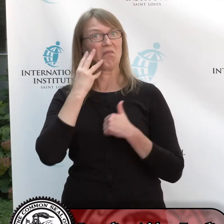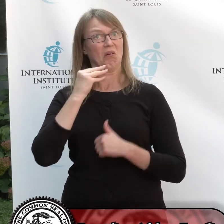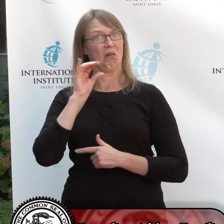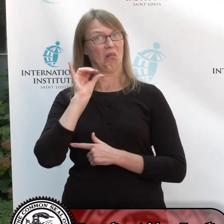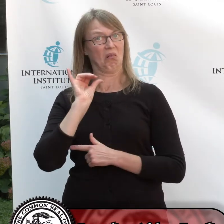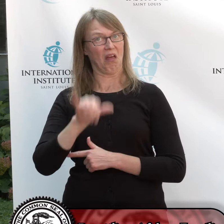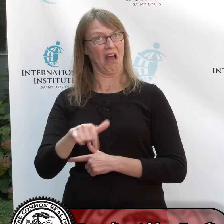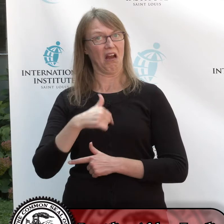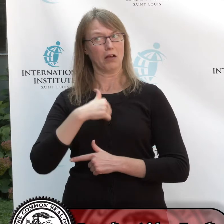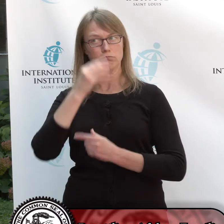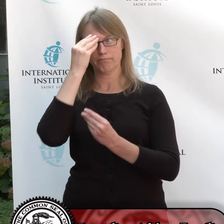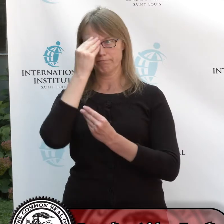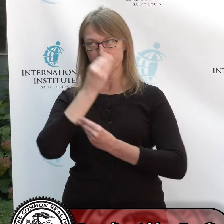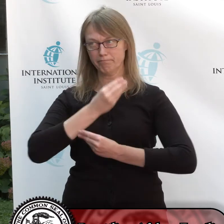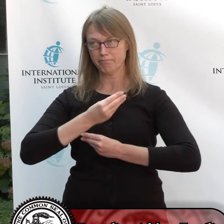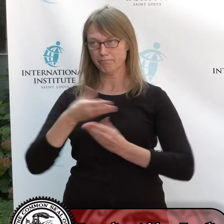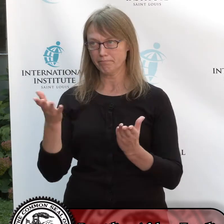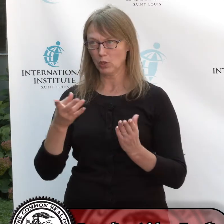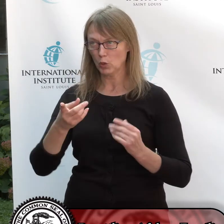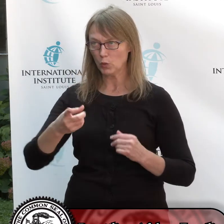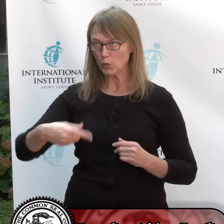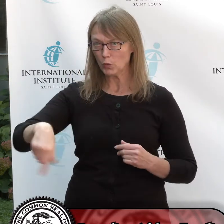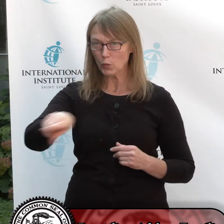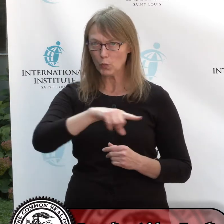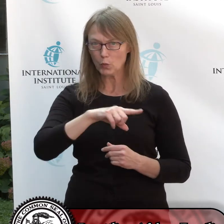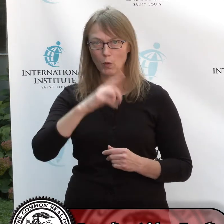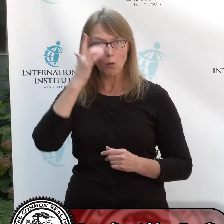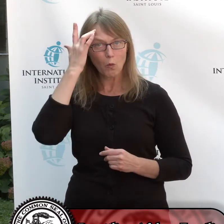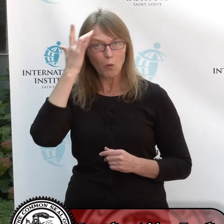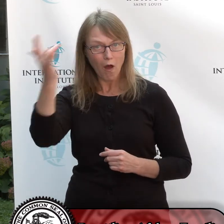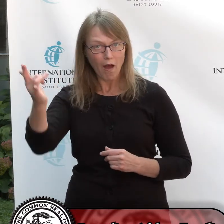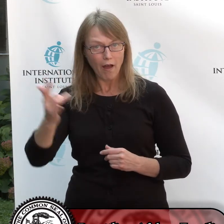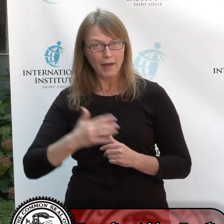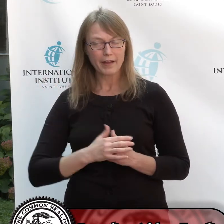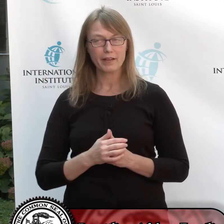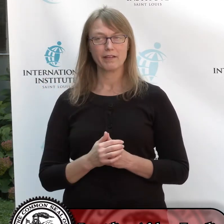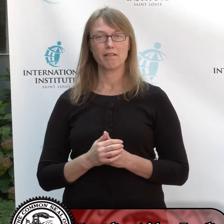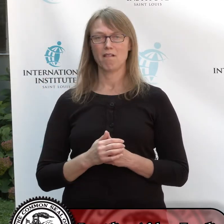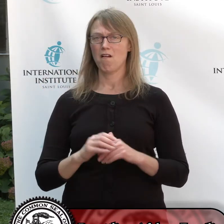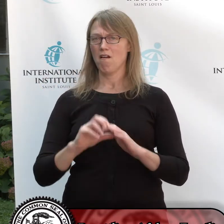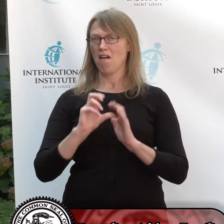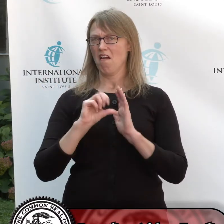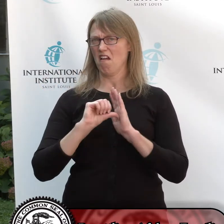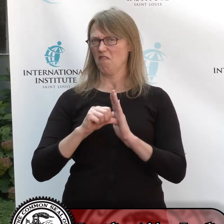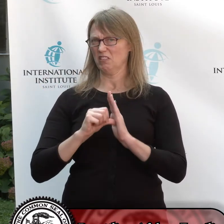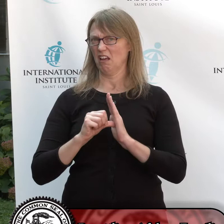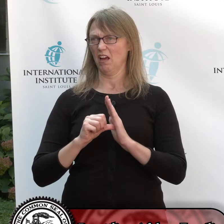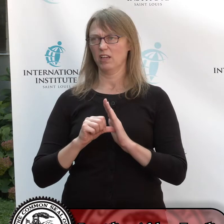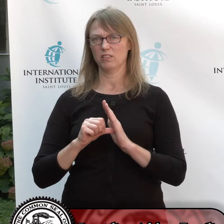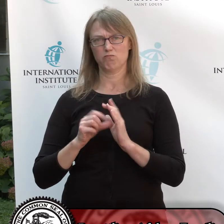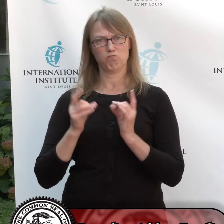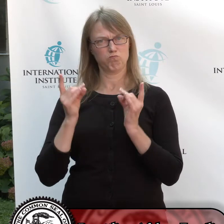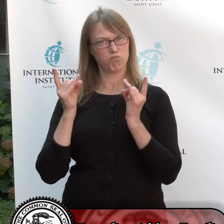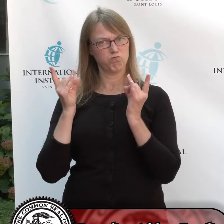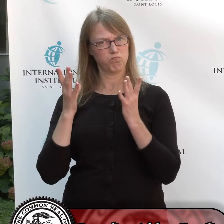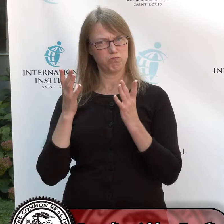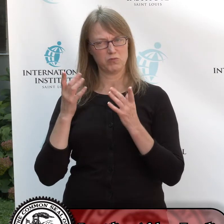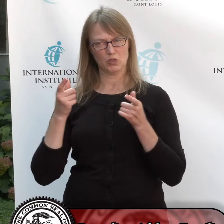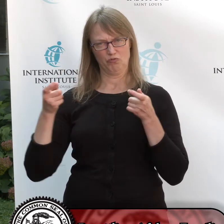these stories, that how the dark regime is ruling on